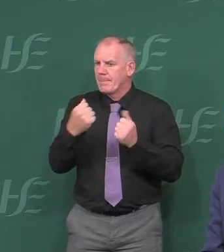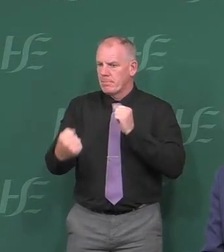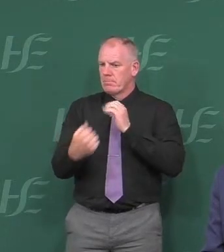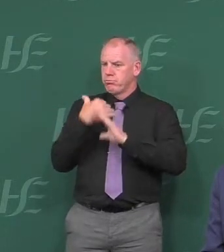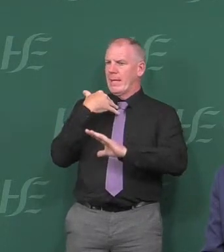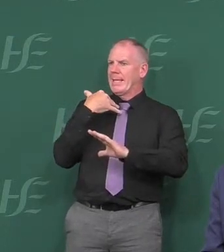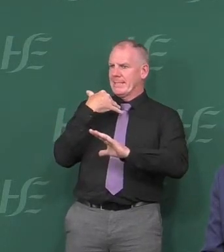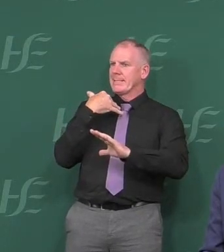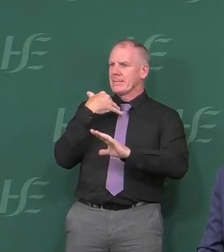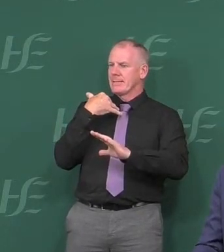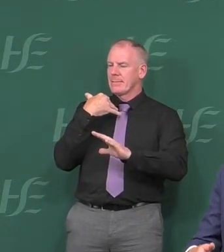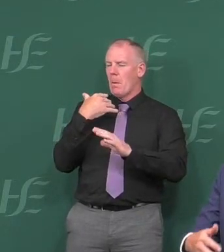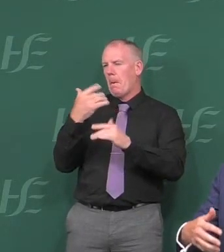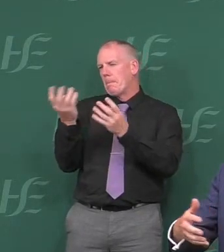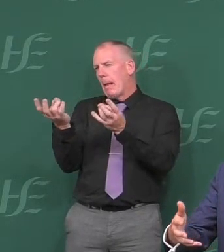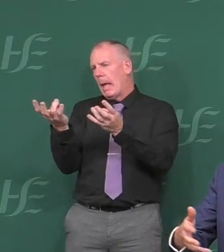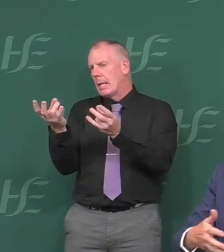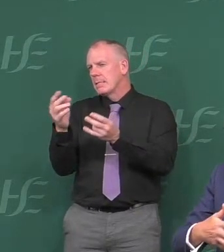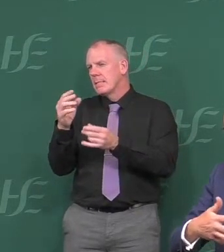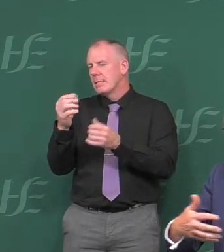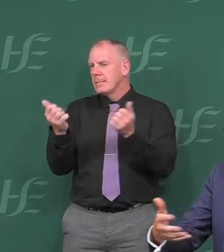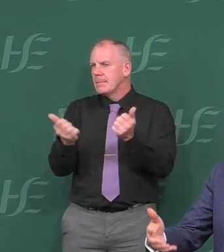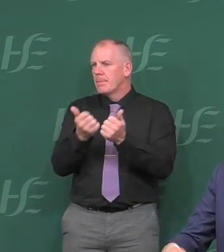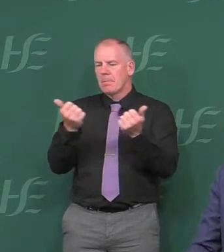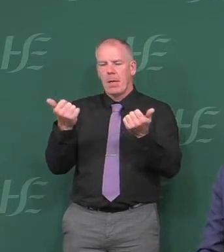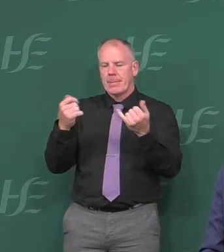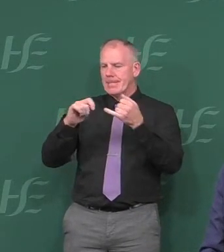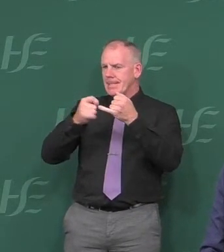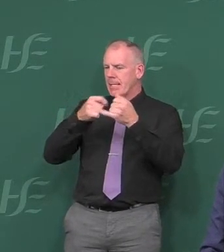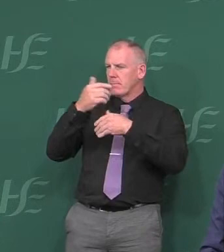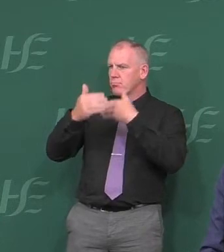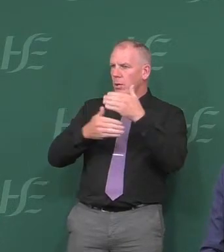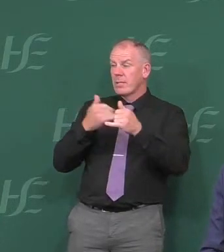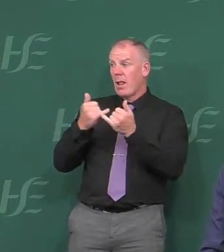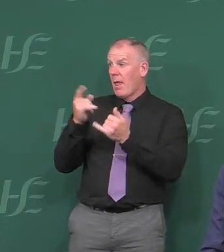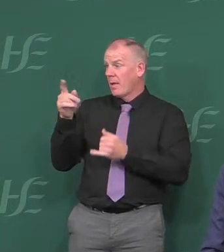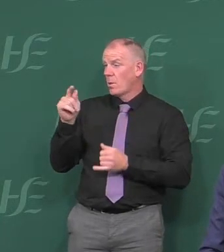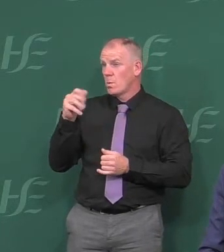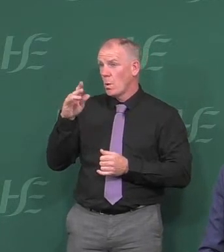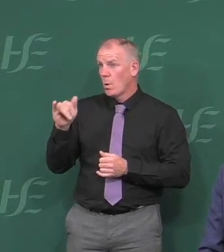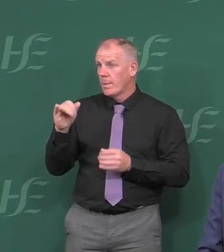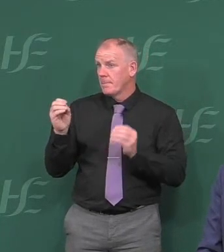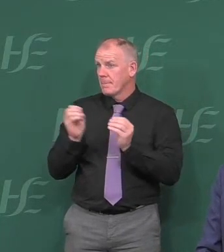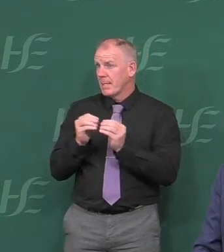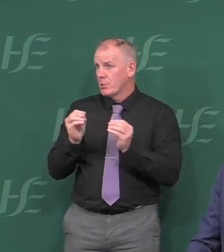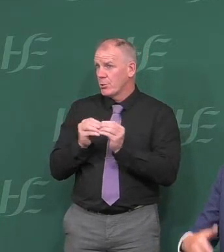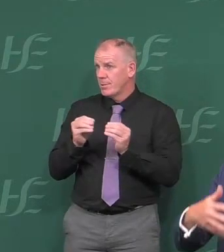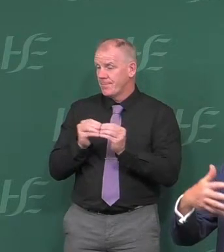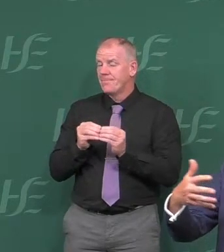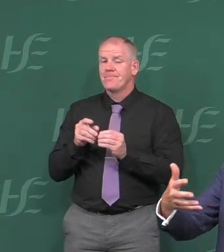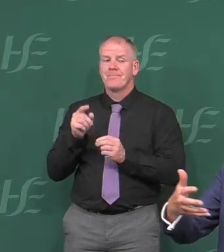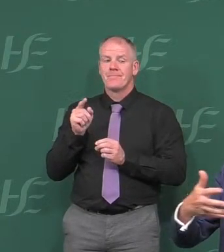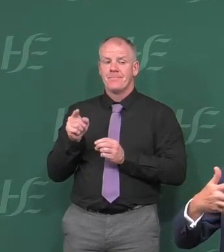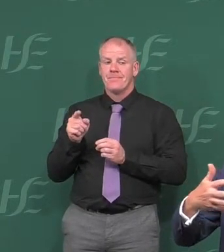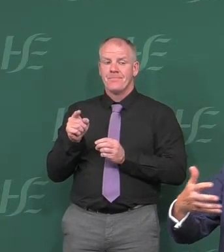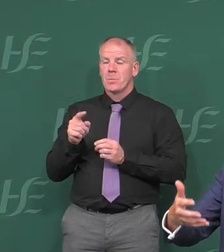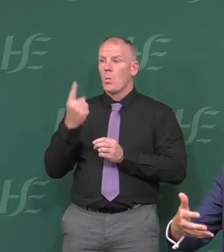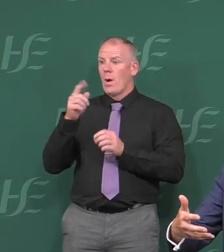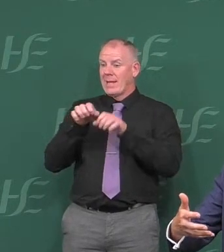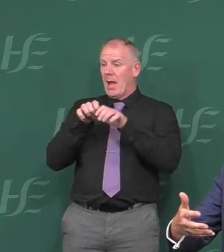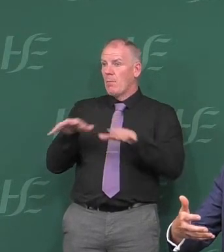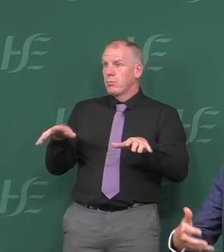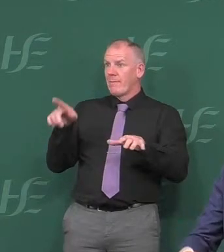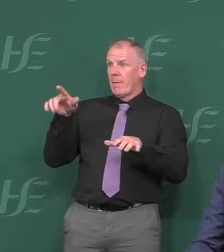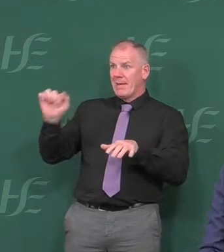very mild symptoms because of the outbreak, whether it's a screening process, as Tony very well described, where in one outbreak, one